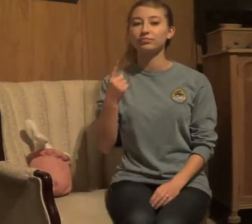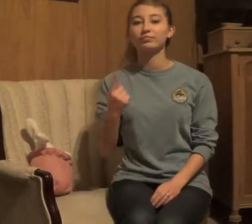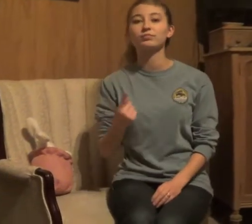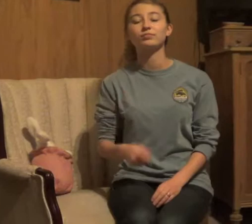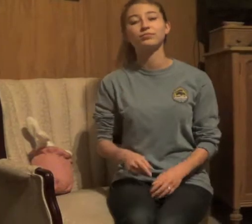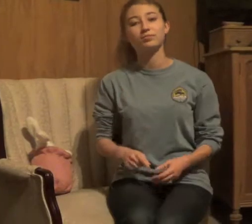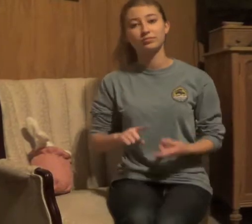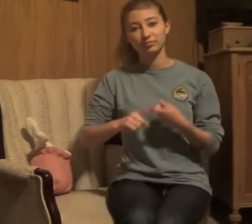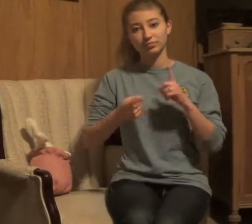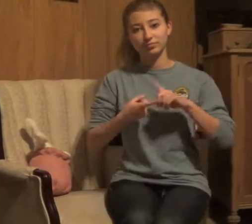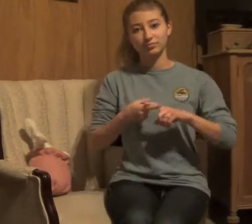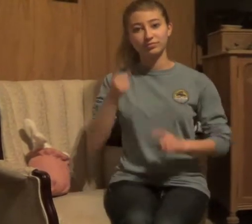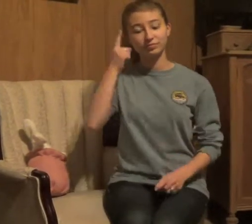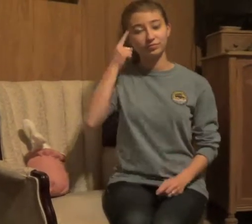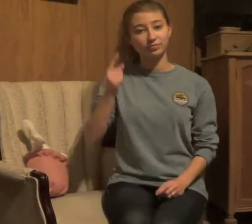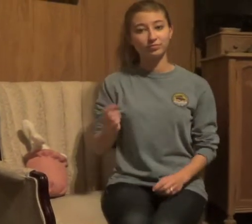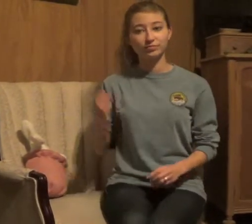decided to leave out of fear.